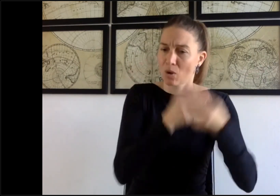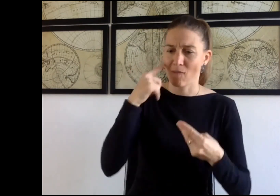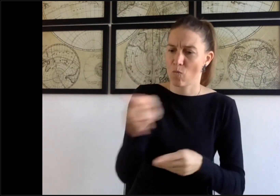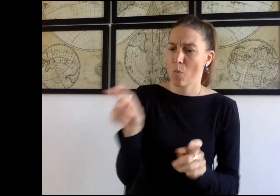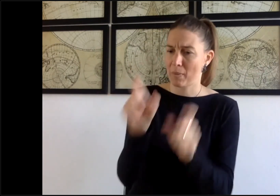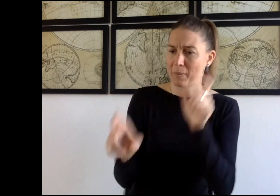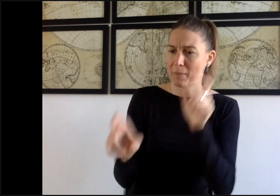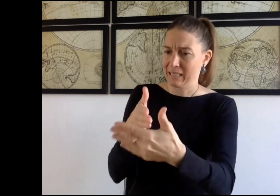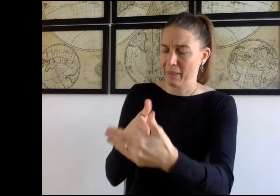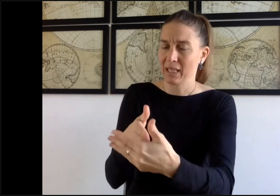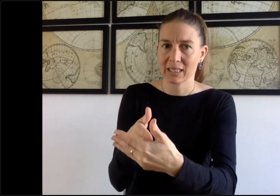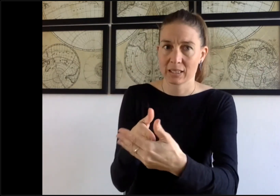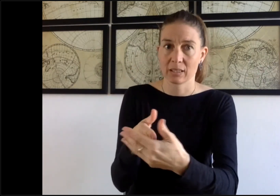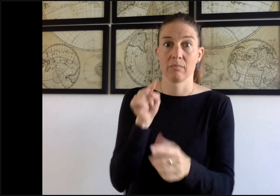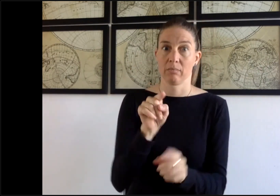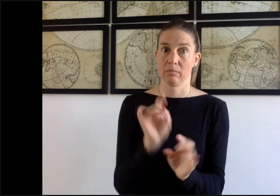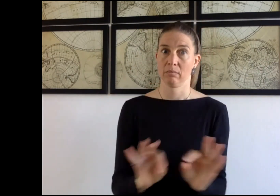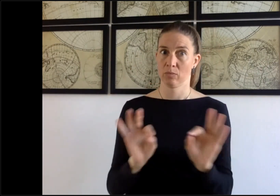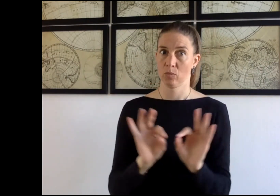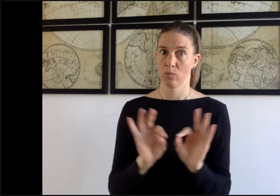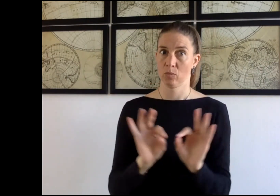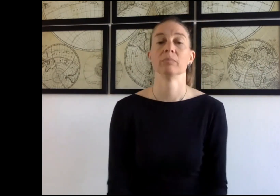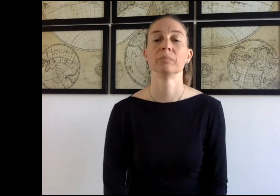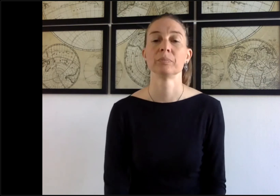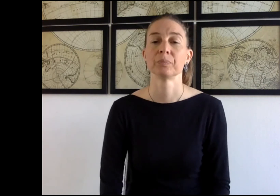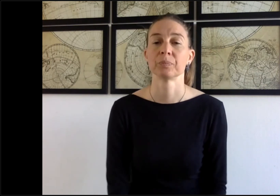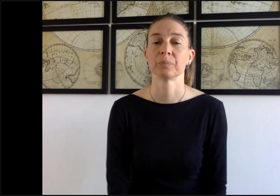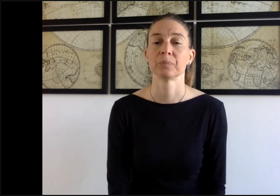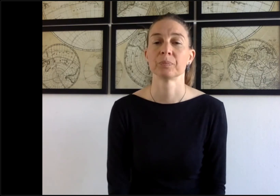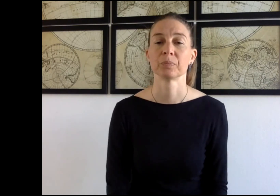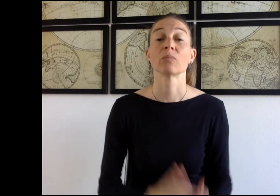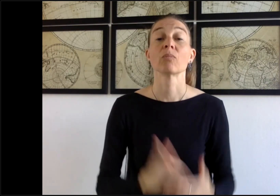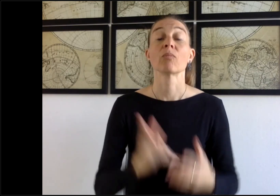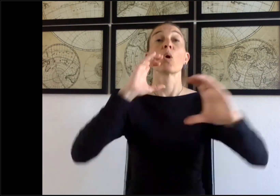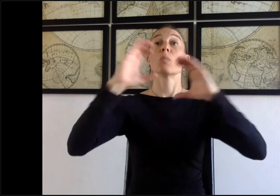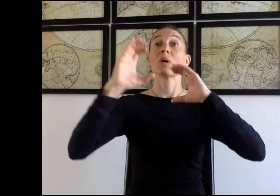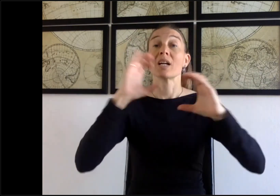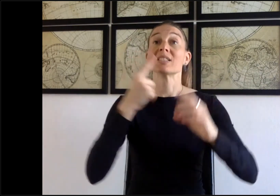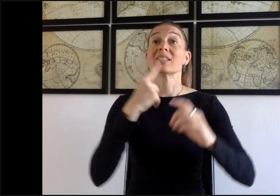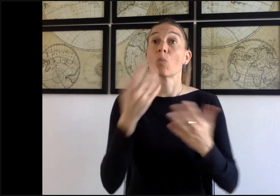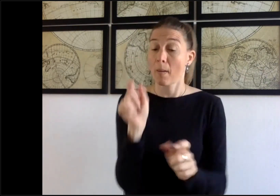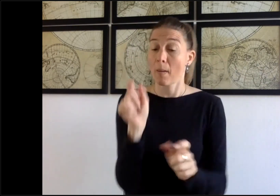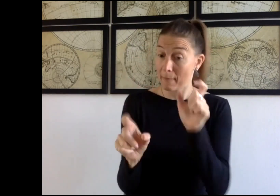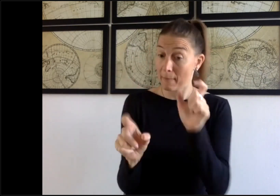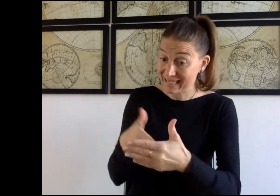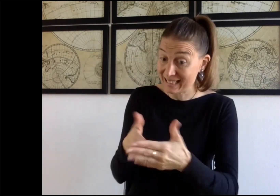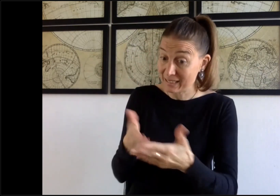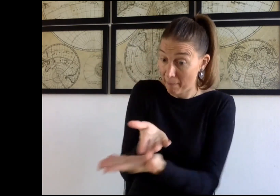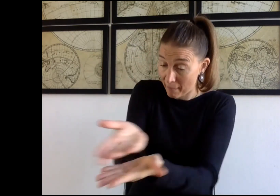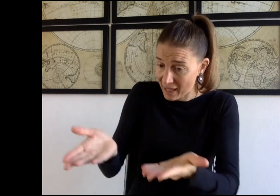important. Communication refers to the fact that people with disabilities continue to face difficulties in